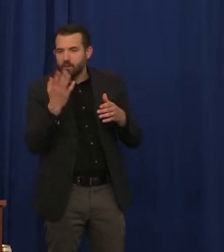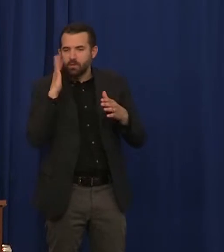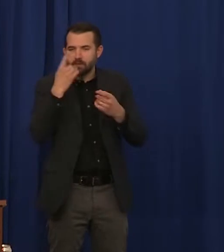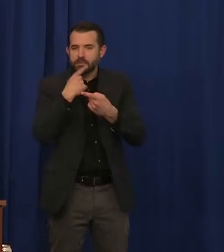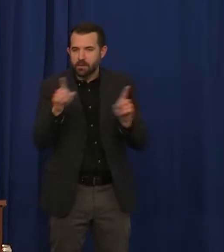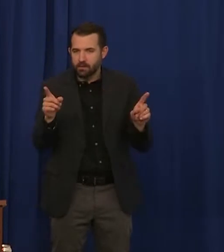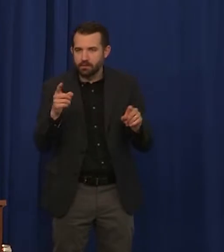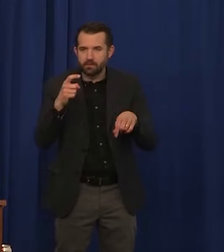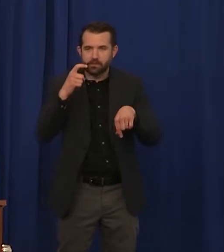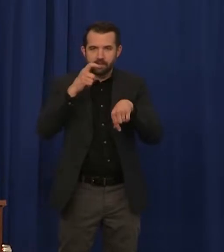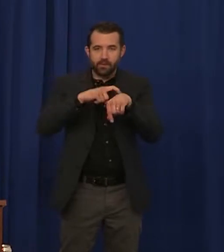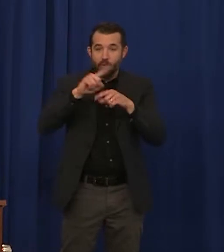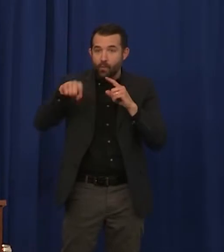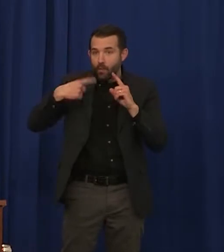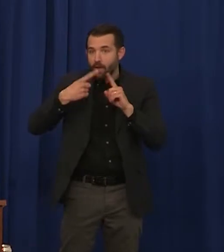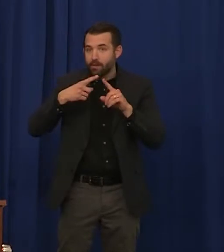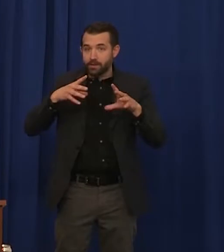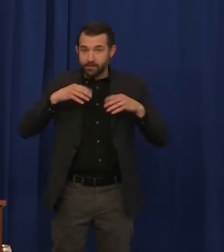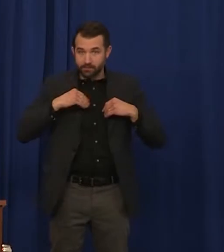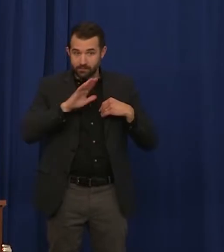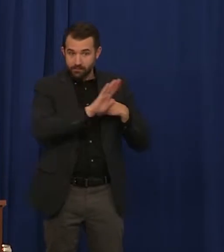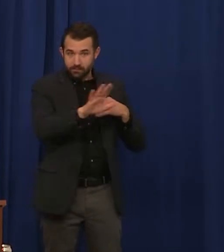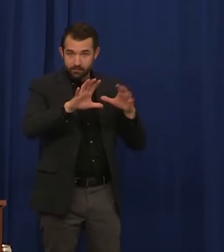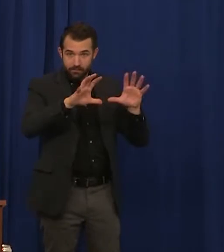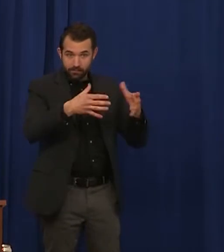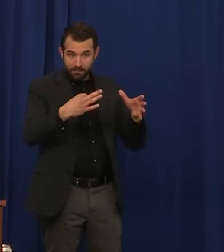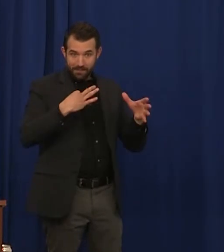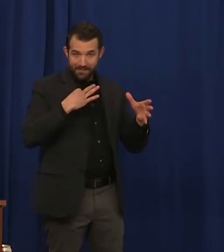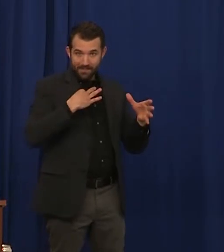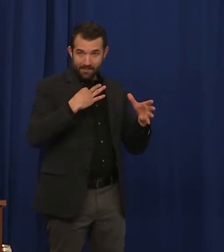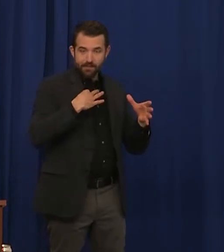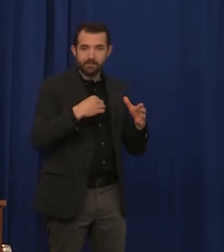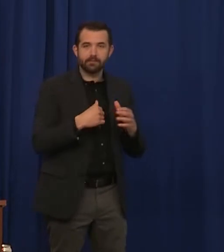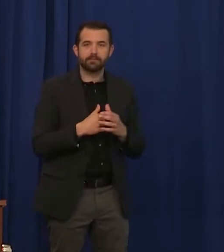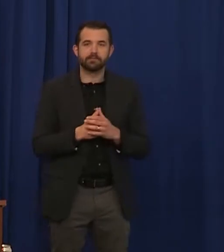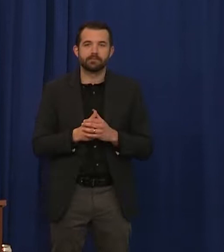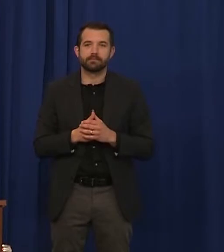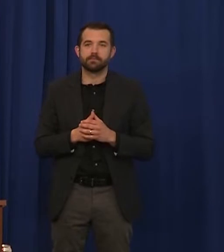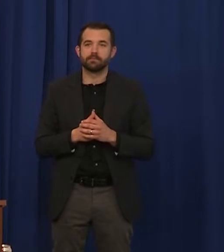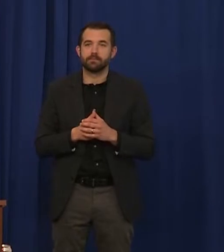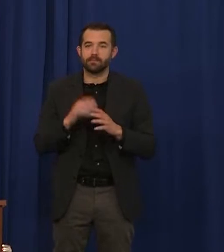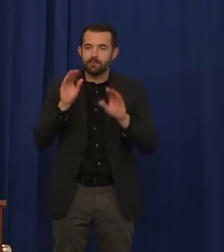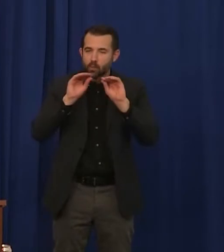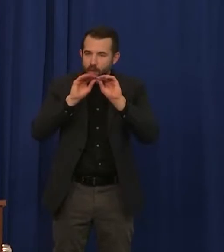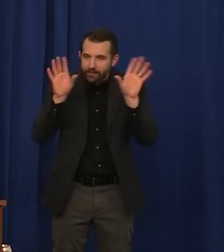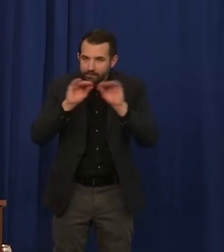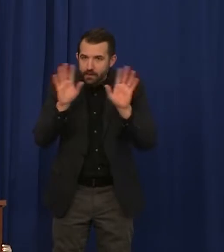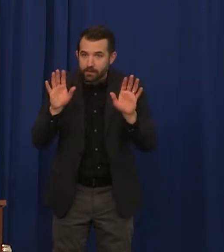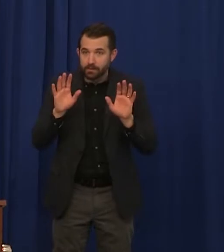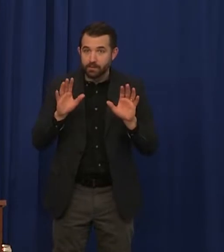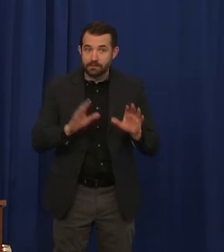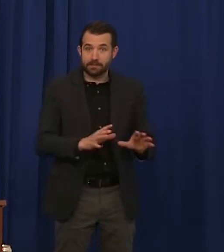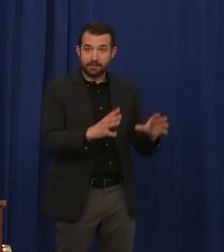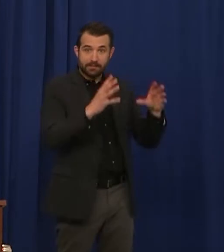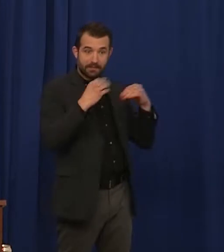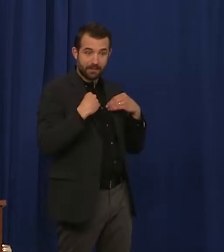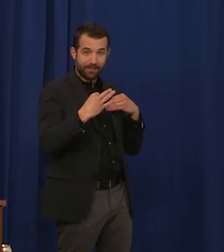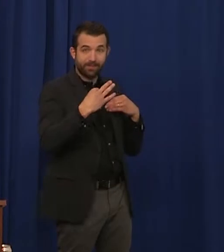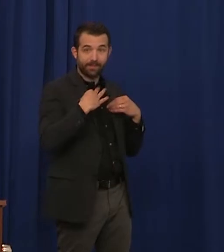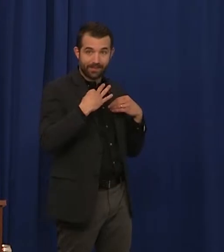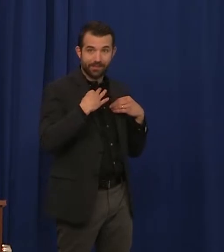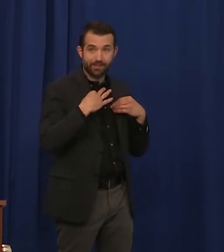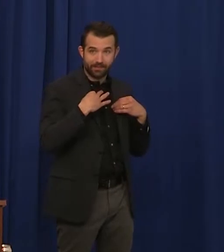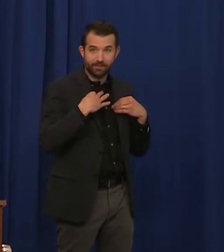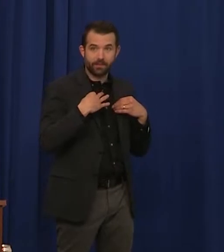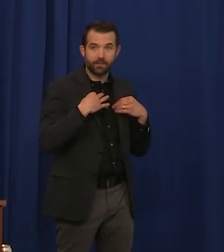I do want to point out that there's a difference between accepting applications and providing benefits. One